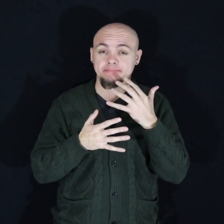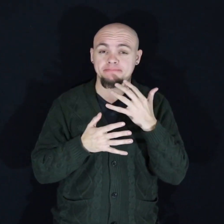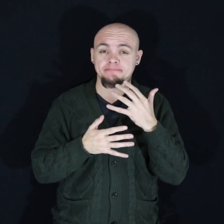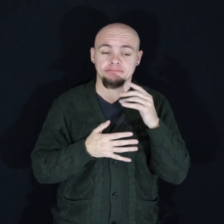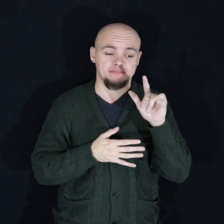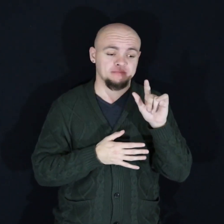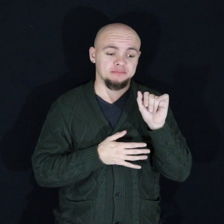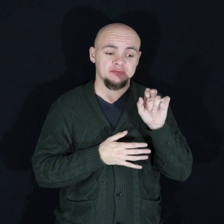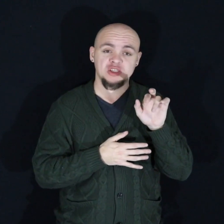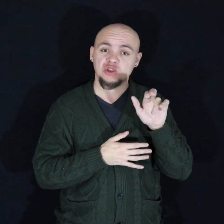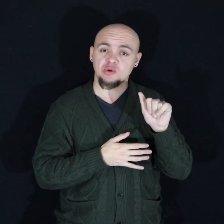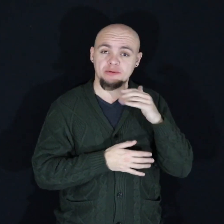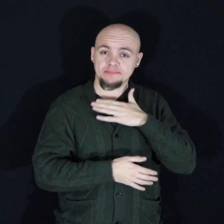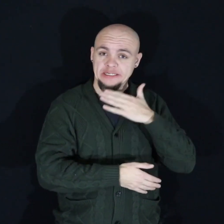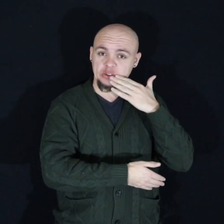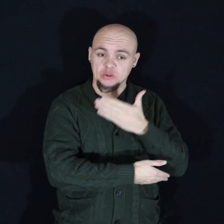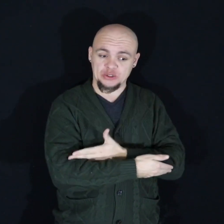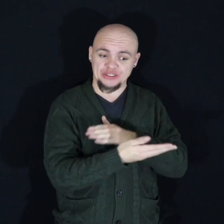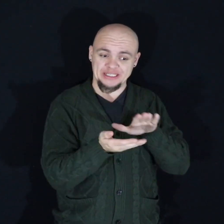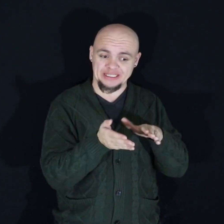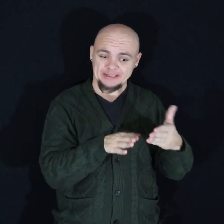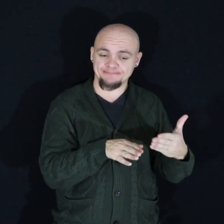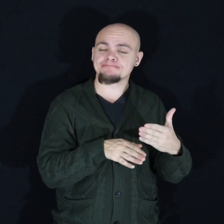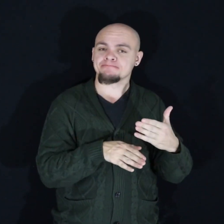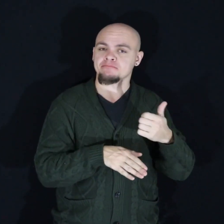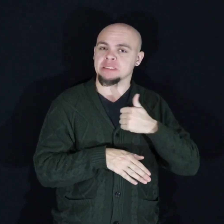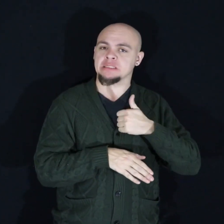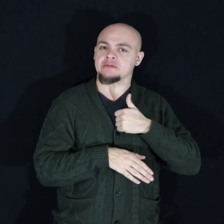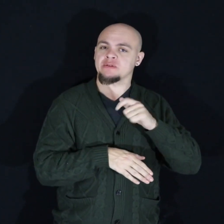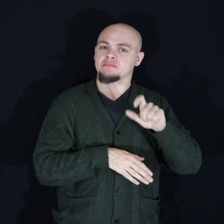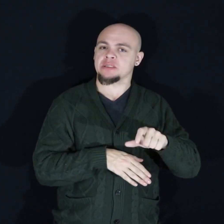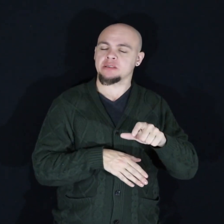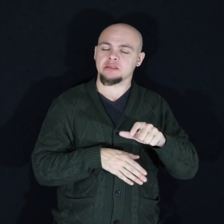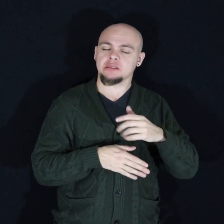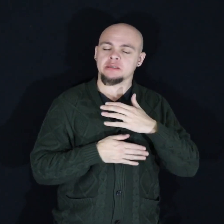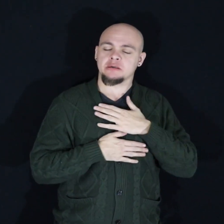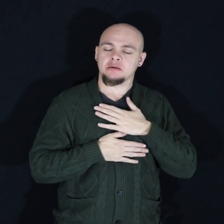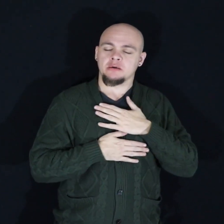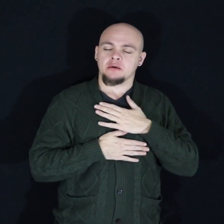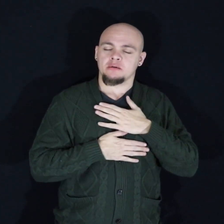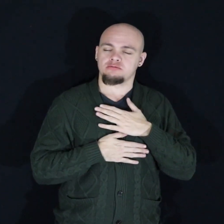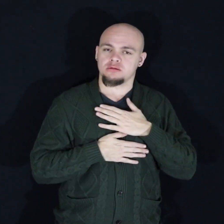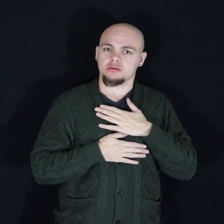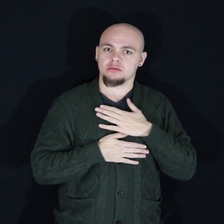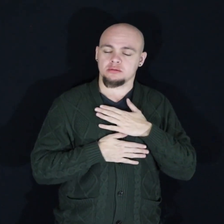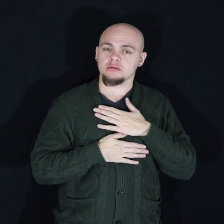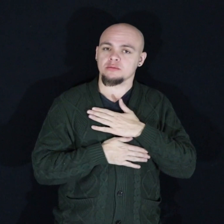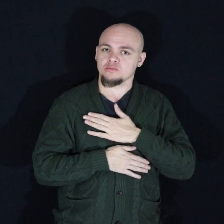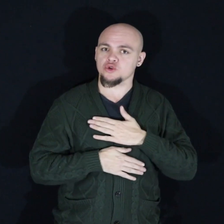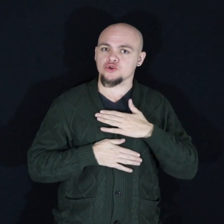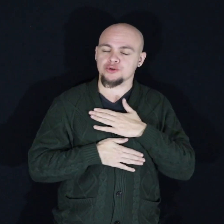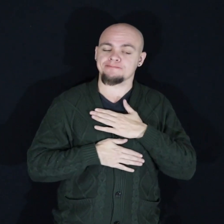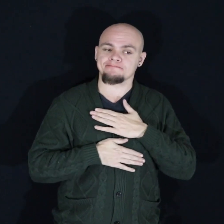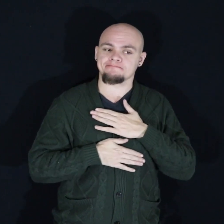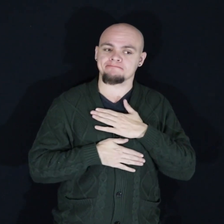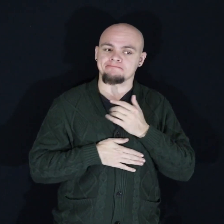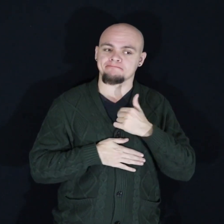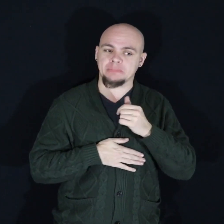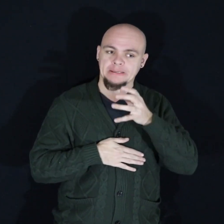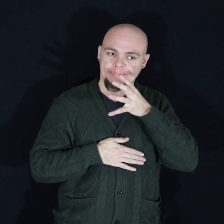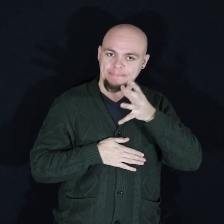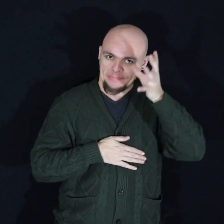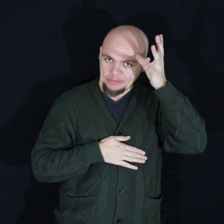of Laura, I had to give myself the gratitude that I had because I was a